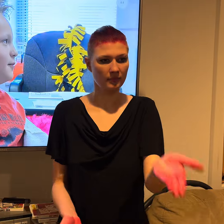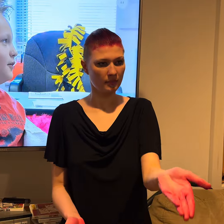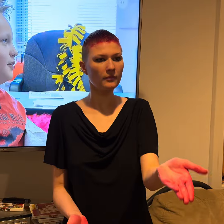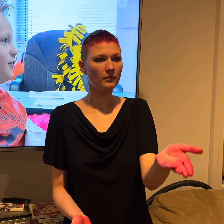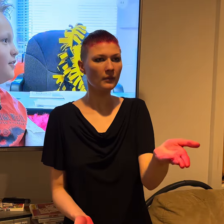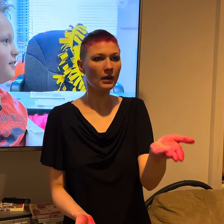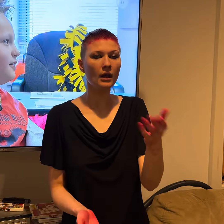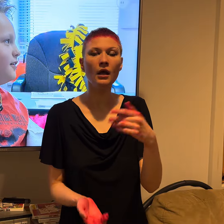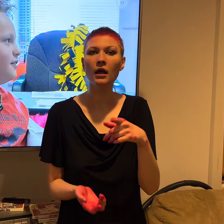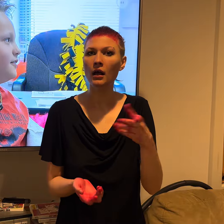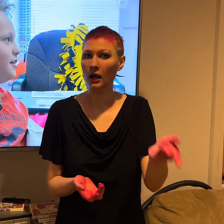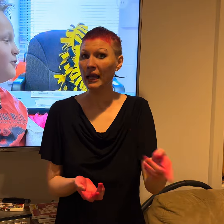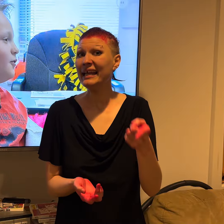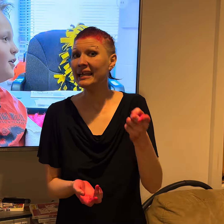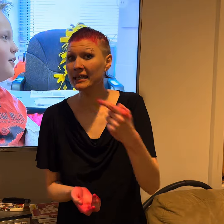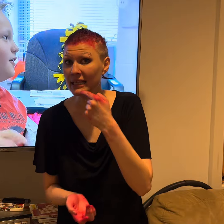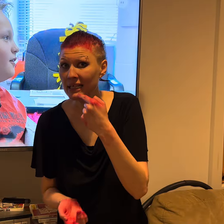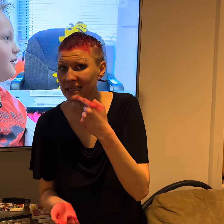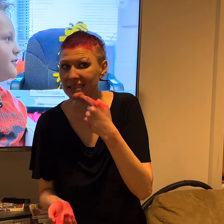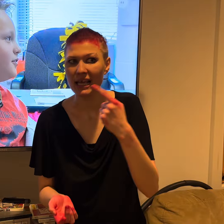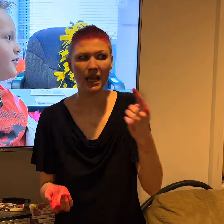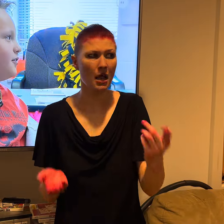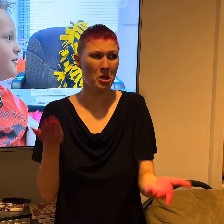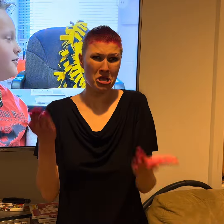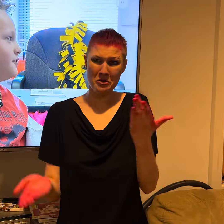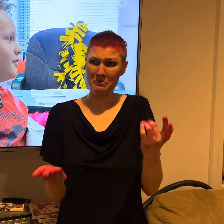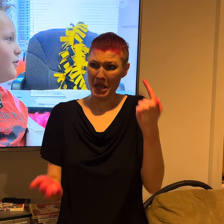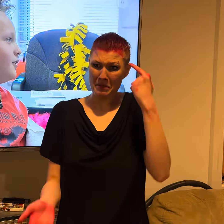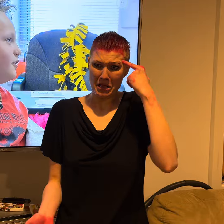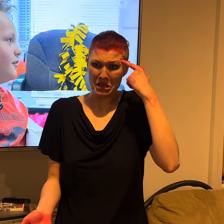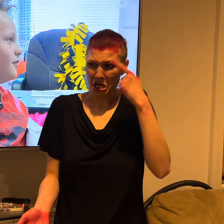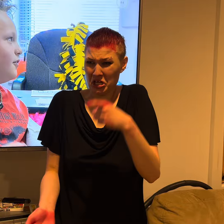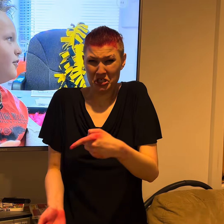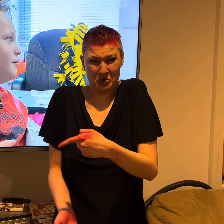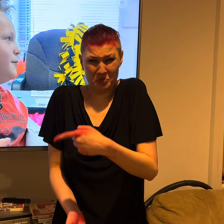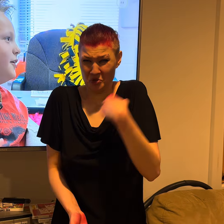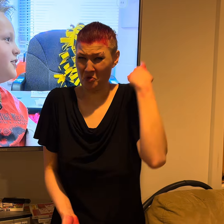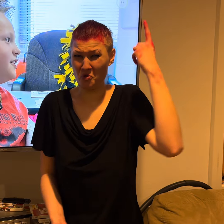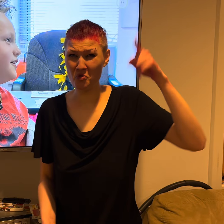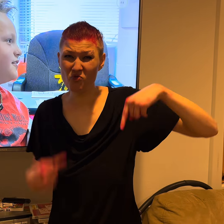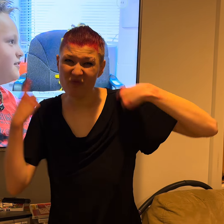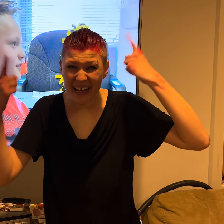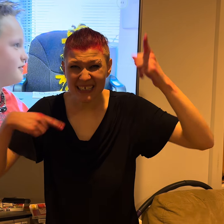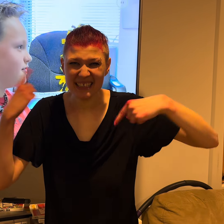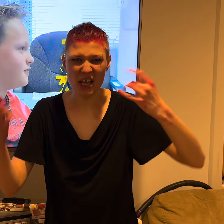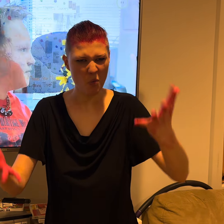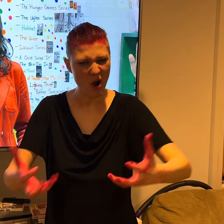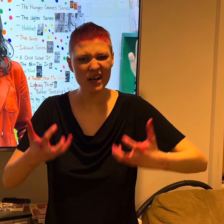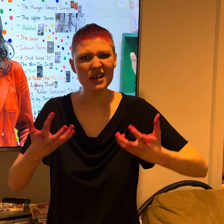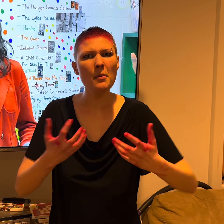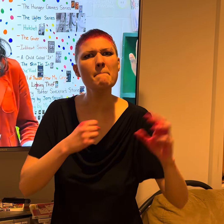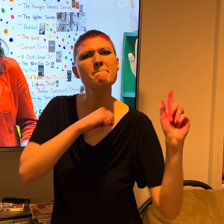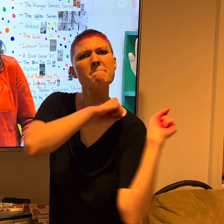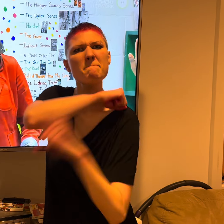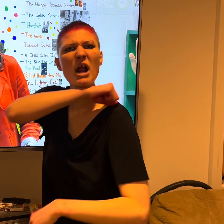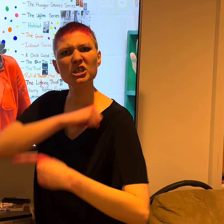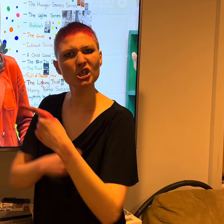believe her. And they wanted her to be punished, I guess. Okay, they wanted to punish her because she was